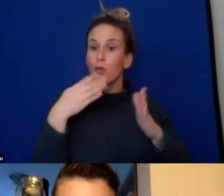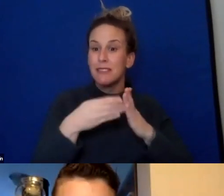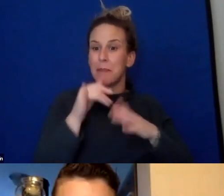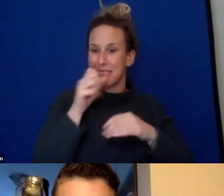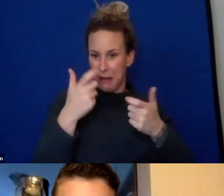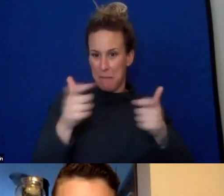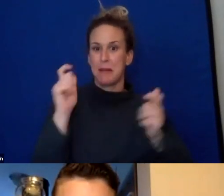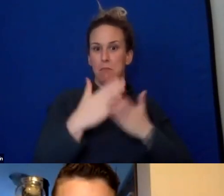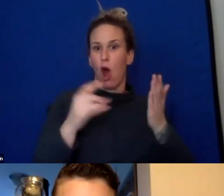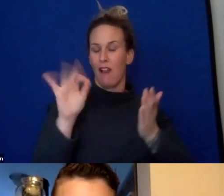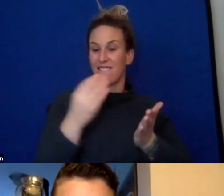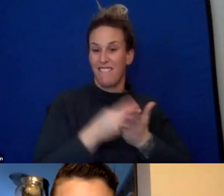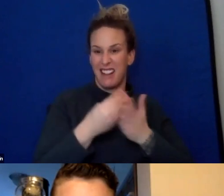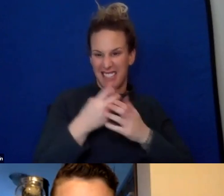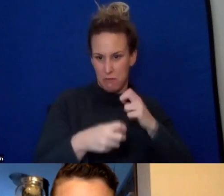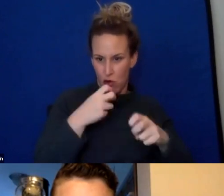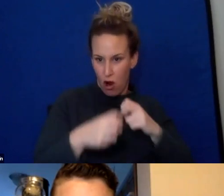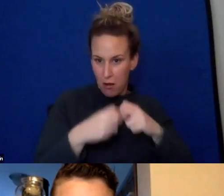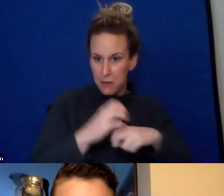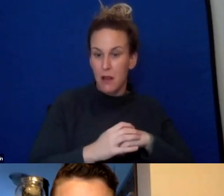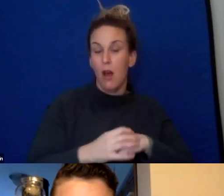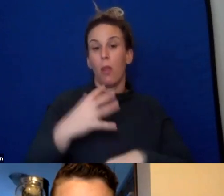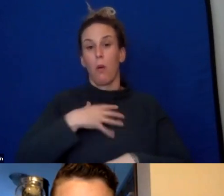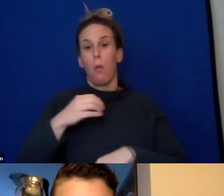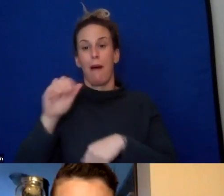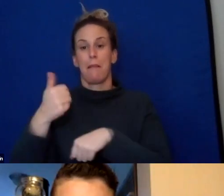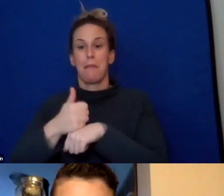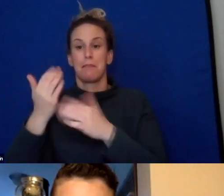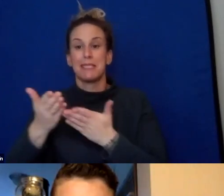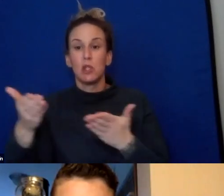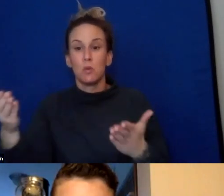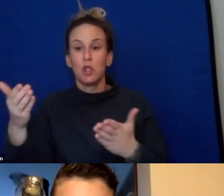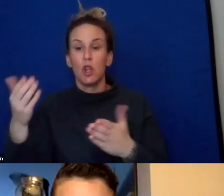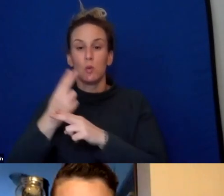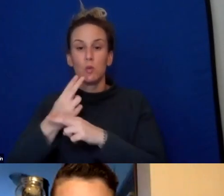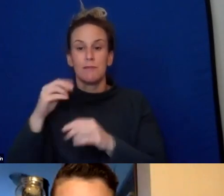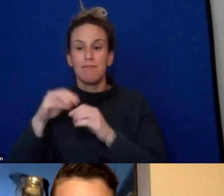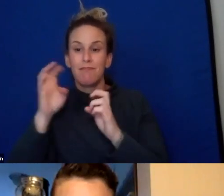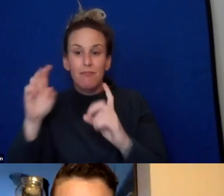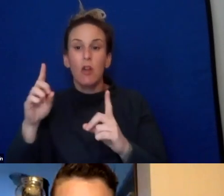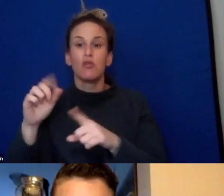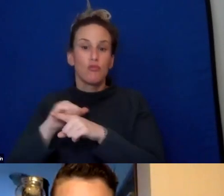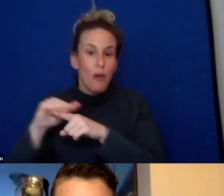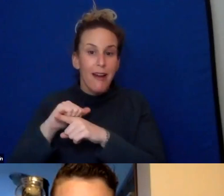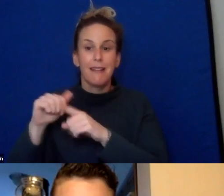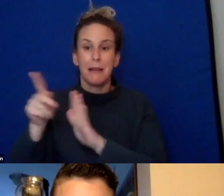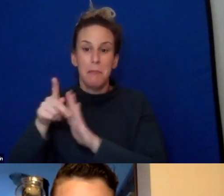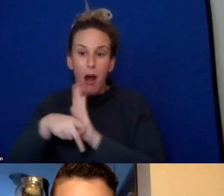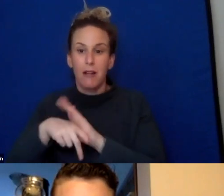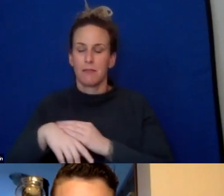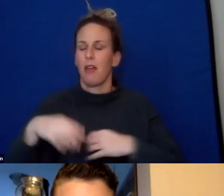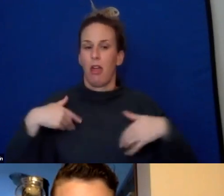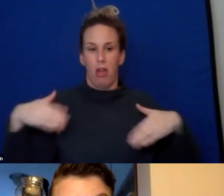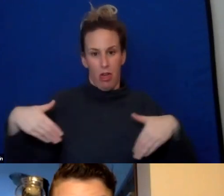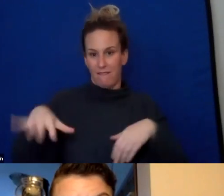the white-based materials used in academic programs and trainings and policies i have yet to find a mental